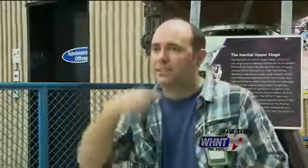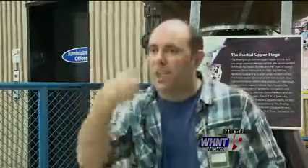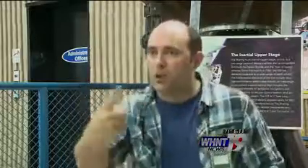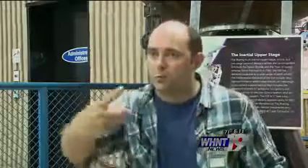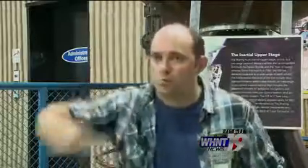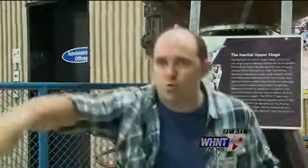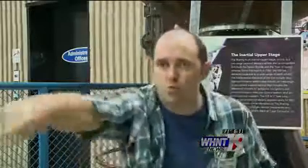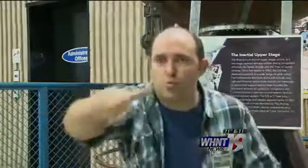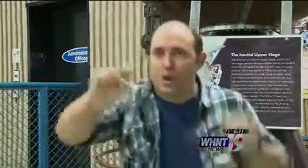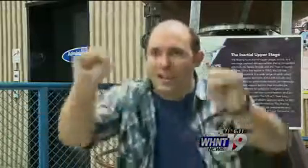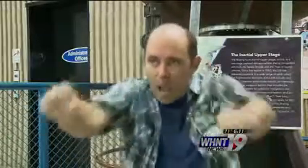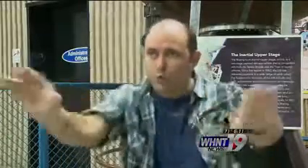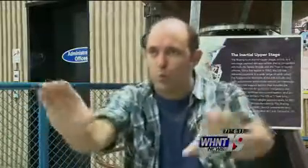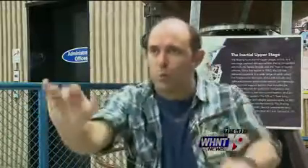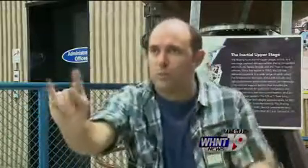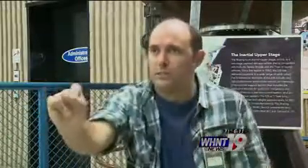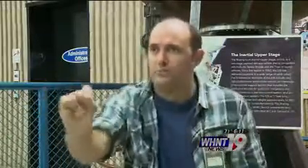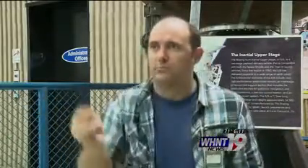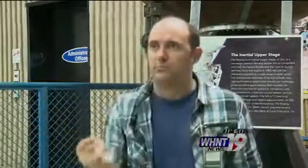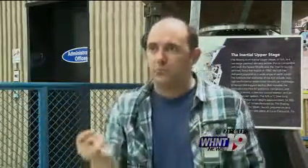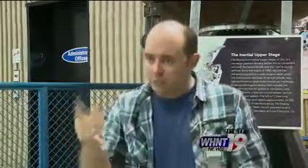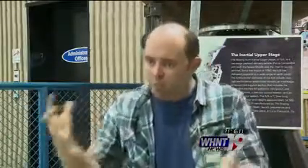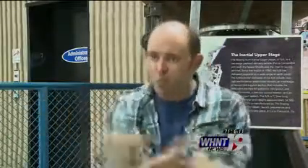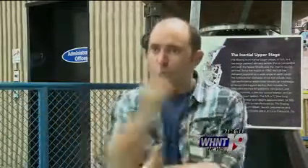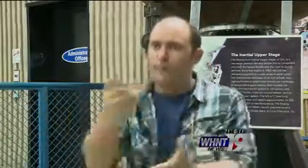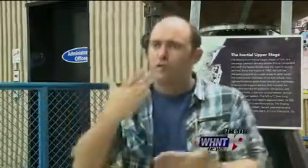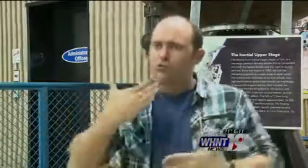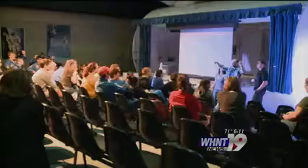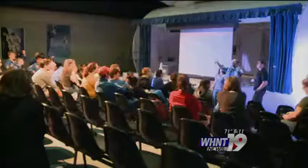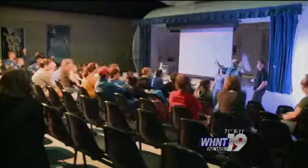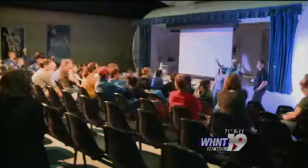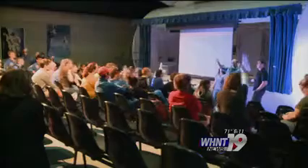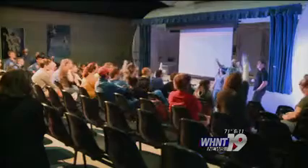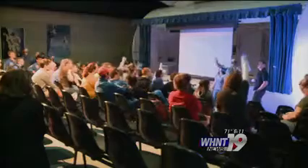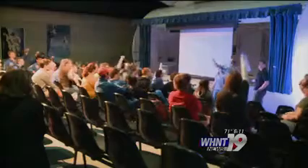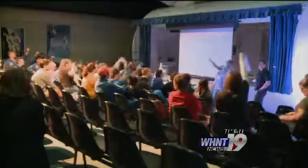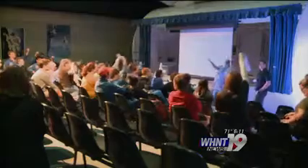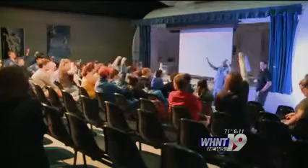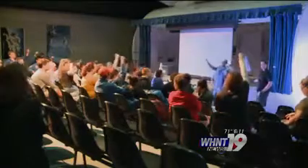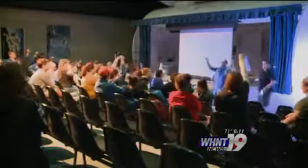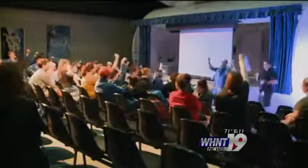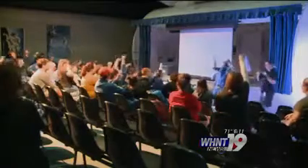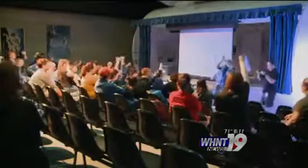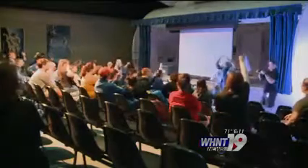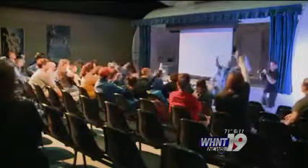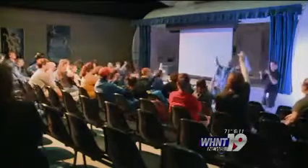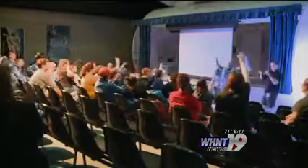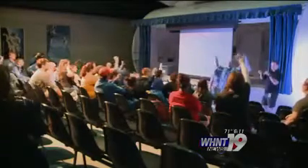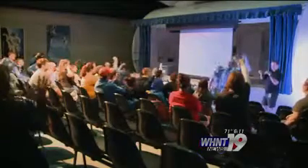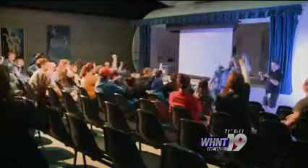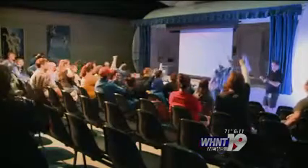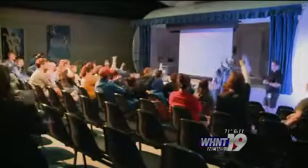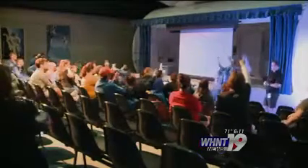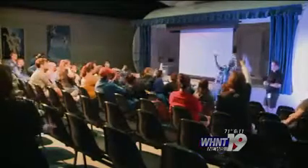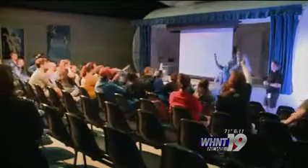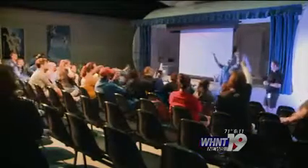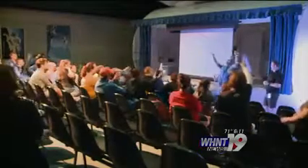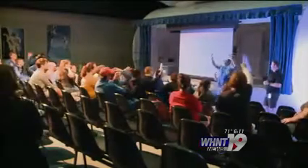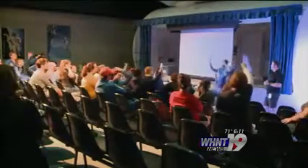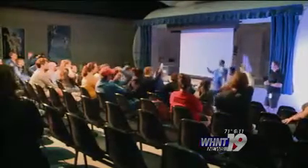I've been here myself, and I tell them, look, you can do it. If I can do it, you can do it. He not only inspires his employees, he inspires young scientists,